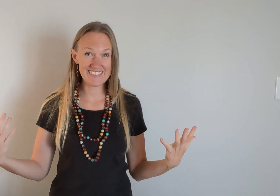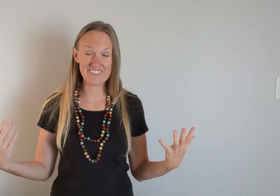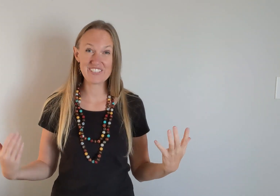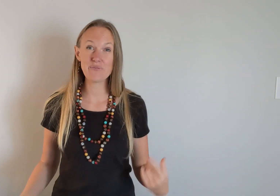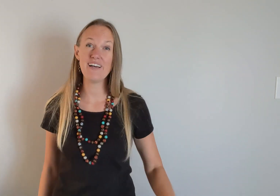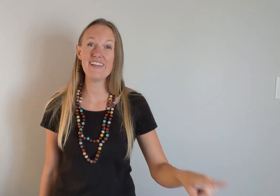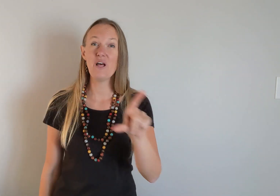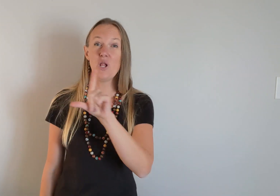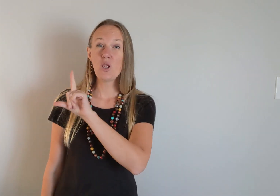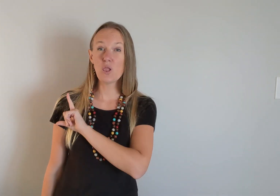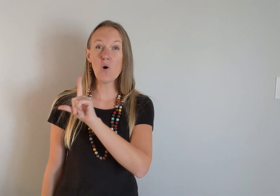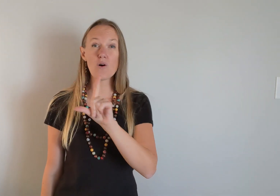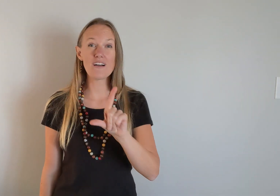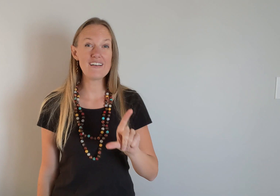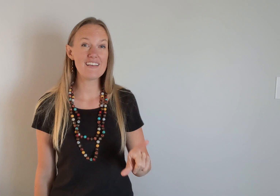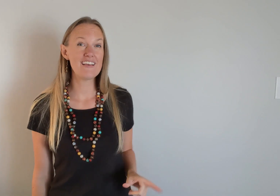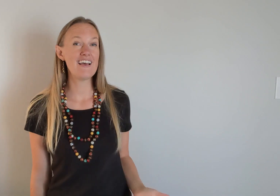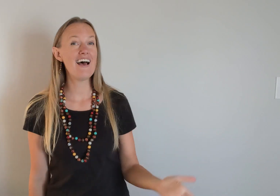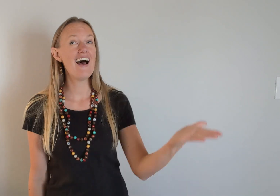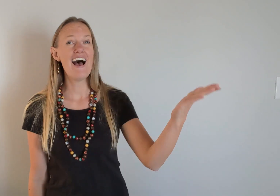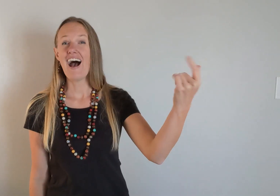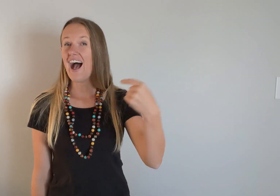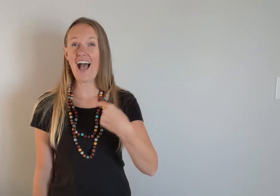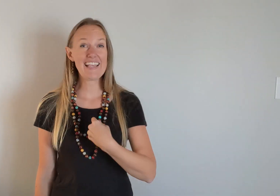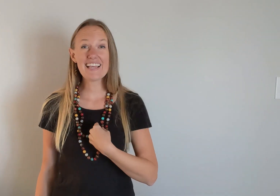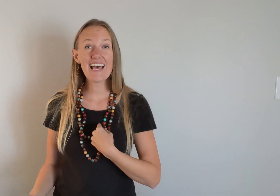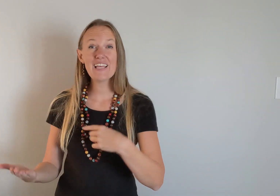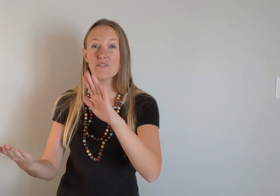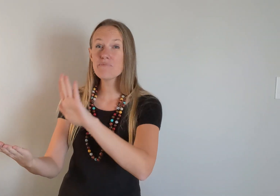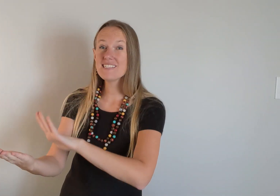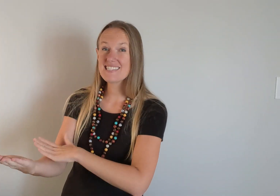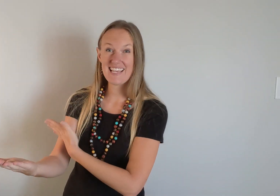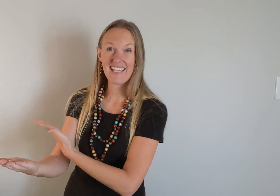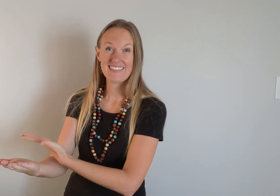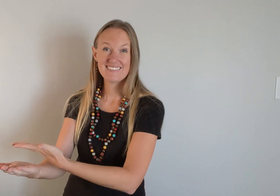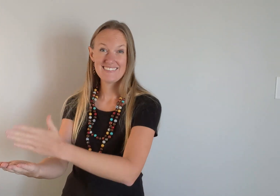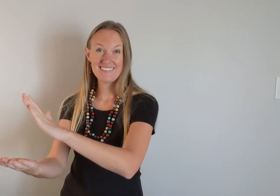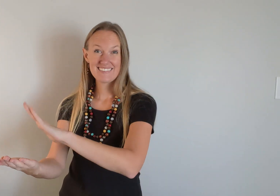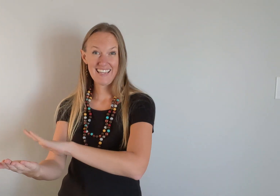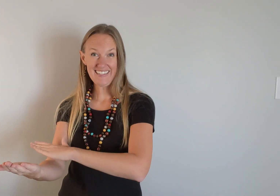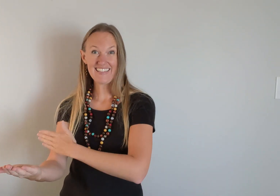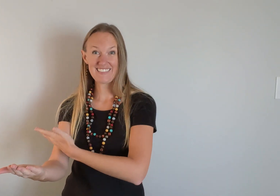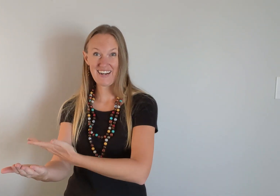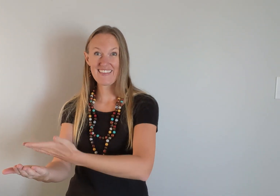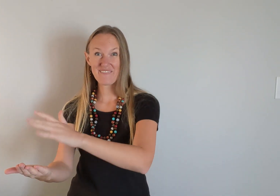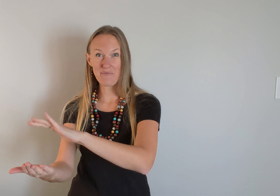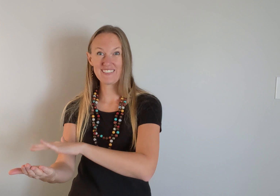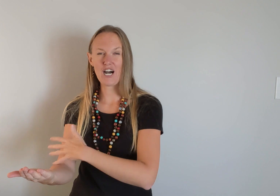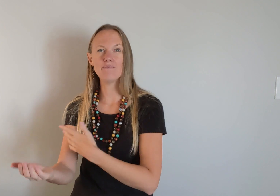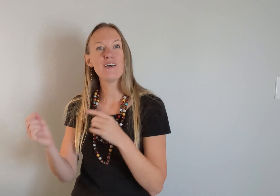in verse 1, Lord, I can't help but sing. Okay, let's try that from the top.